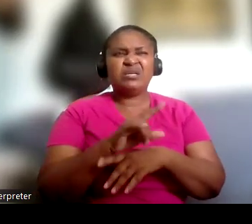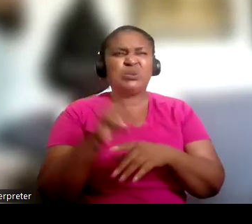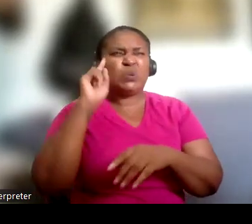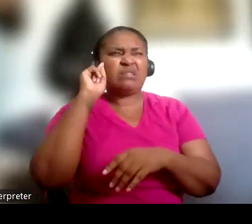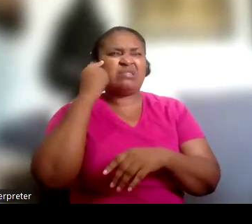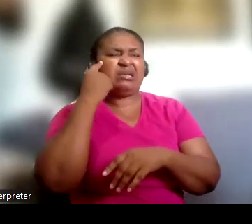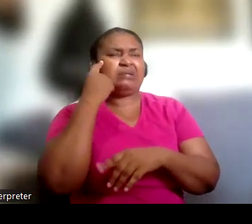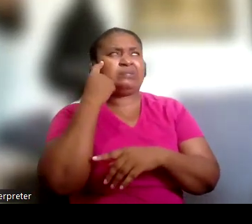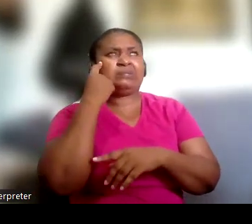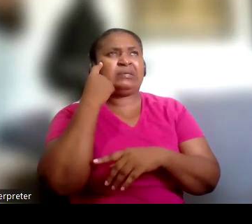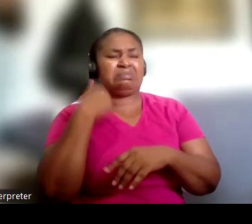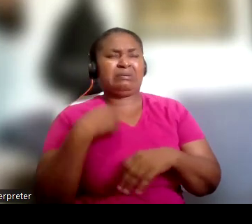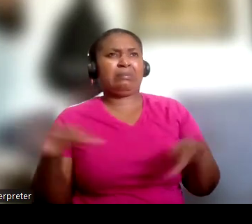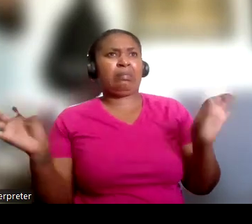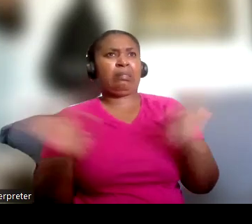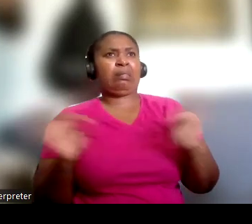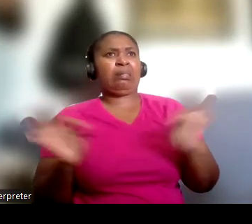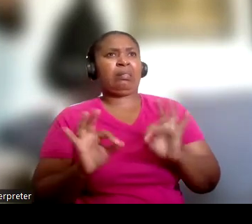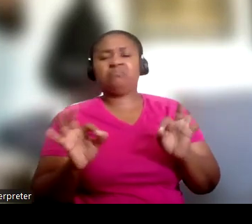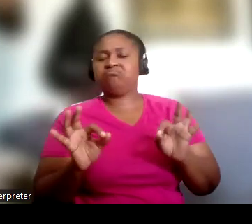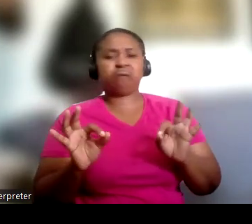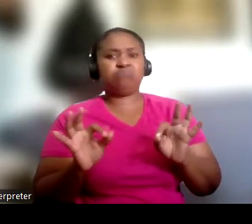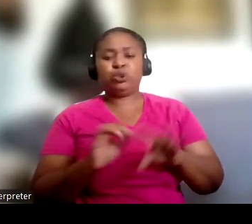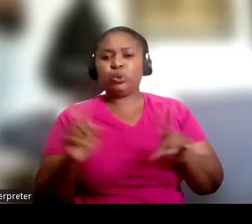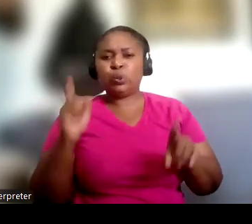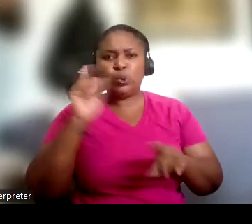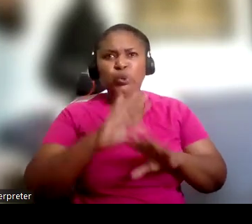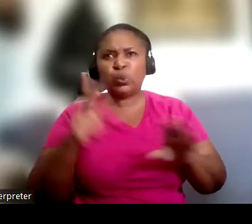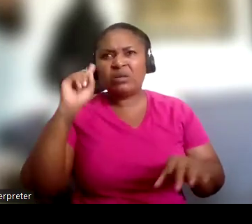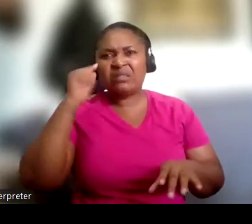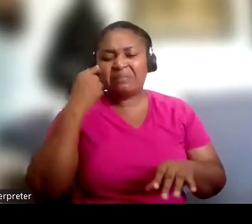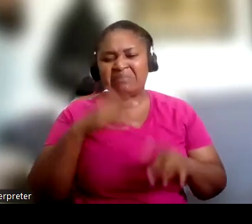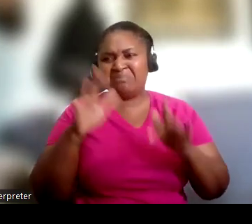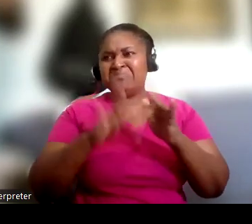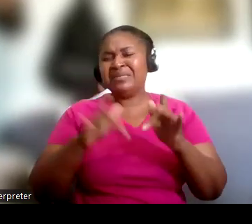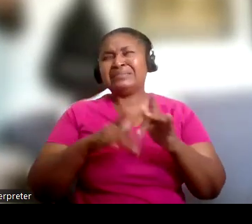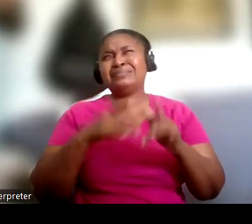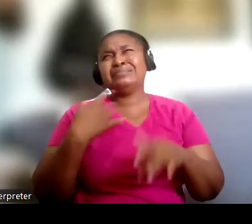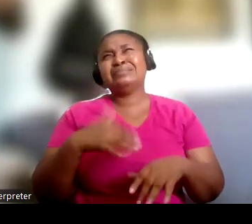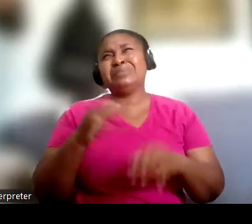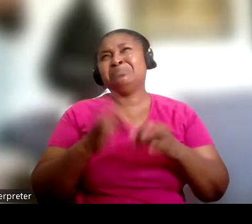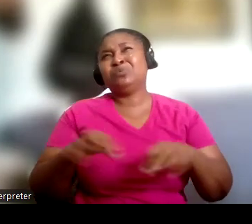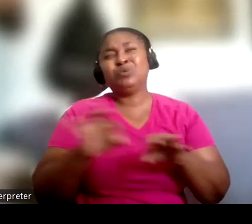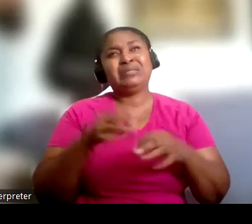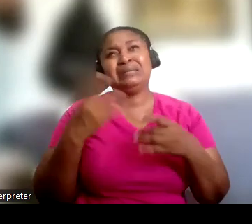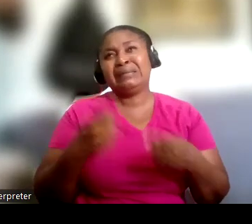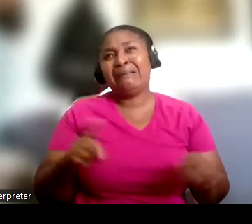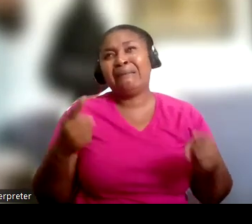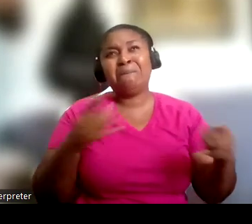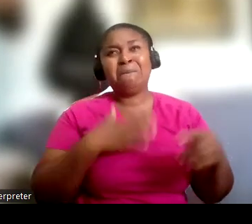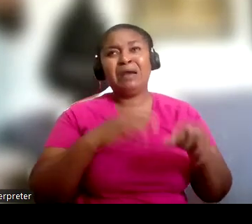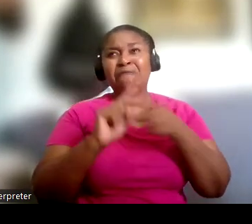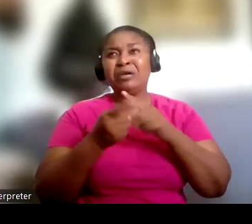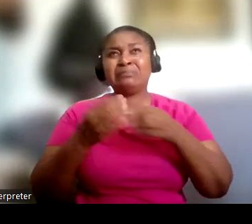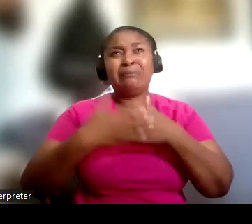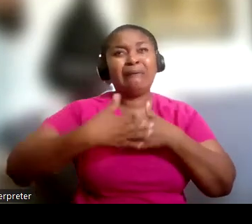any way your worth is diminished or you are missing out some important life targets, especially